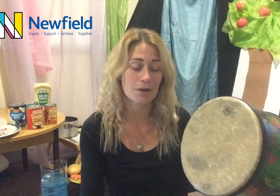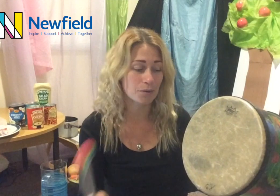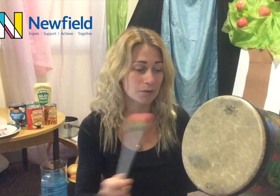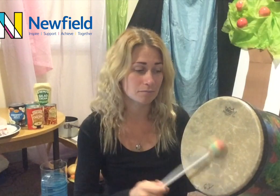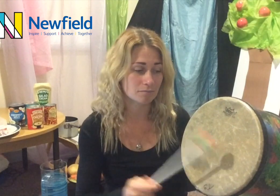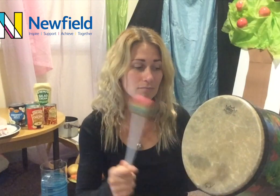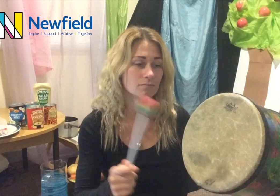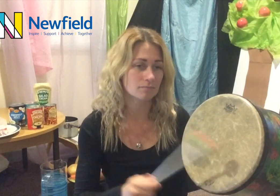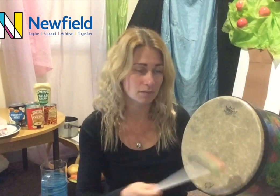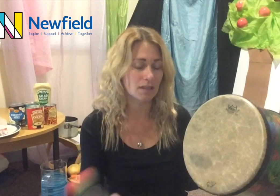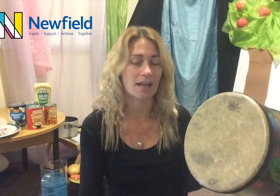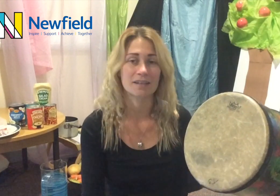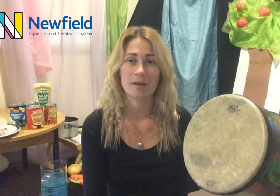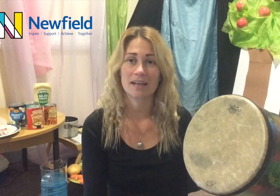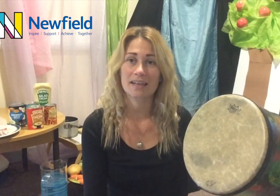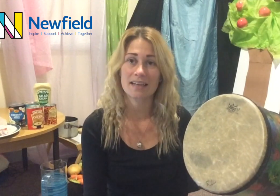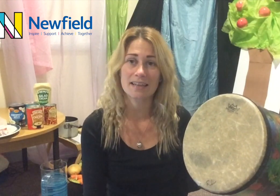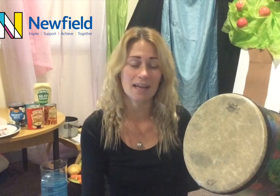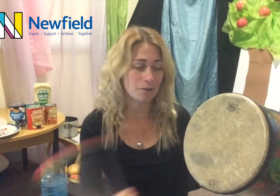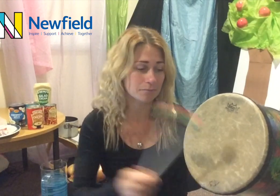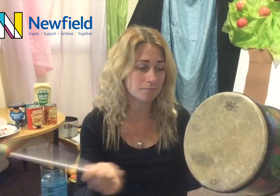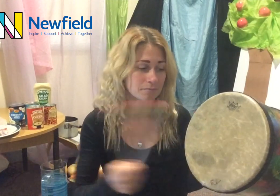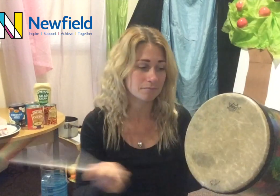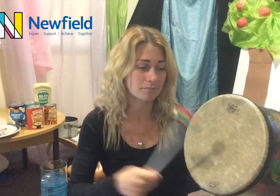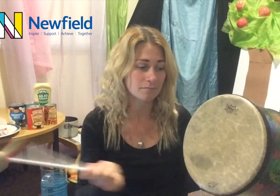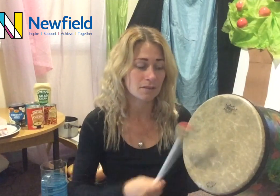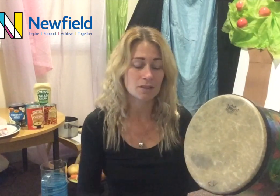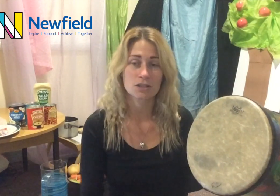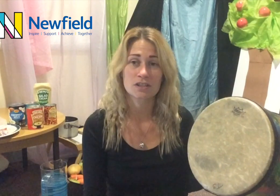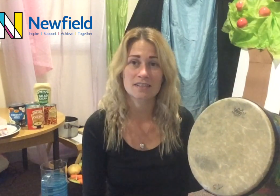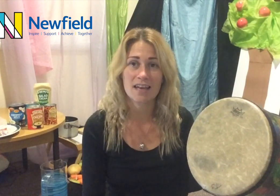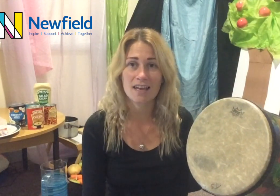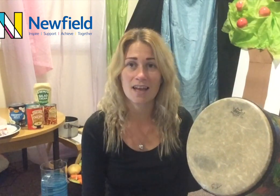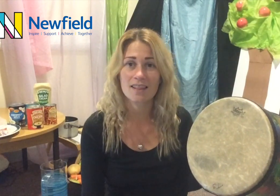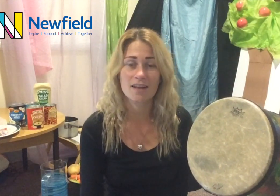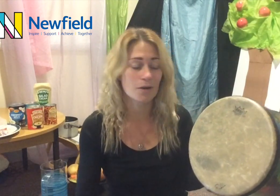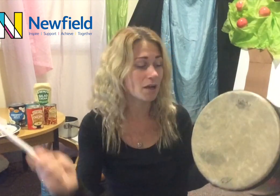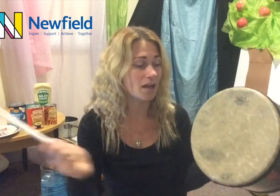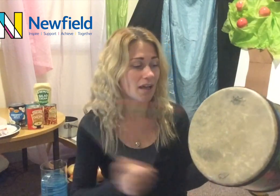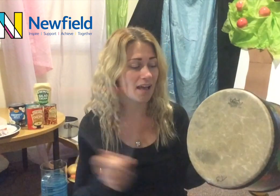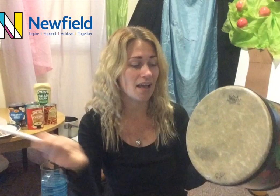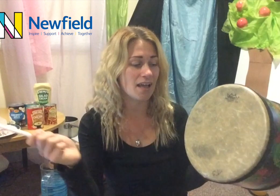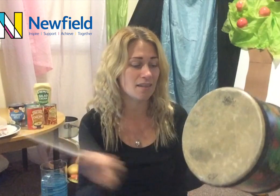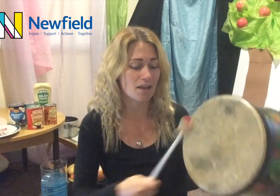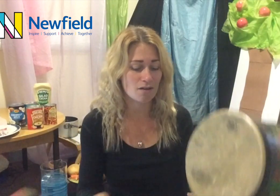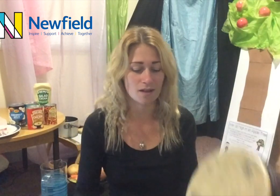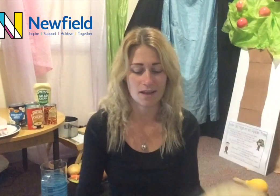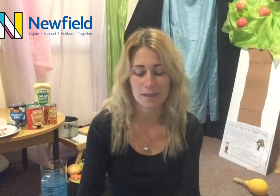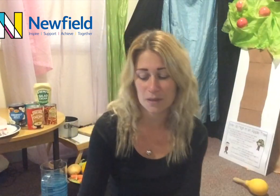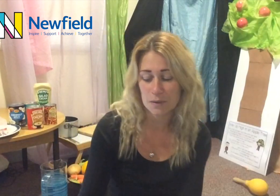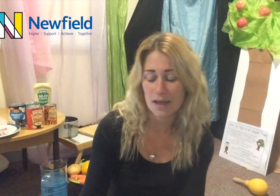slow? Can you bang it loud to say hello? Hello, hello,